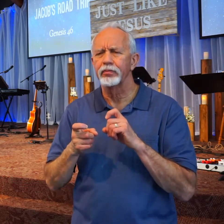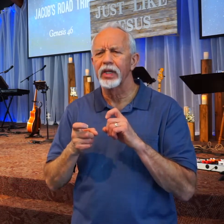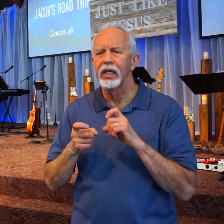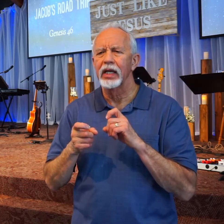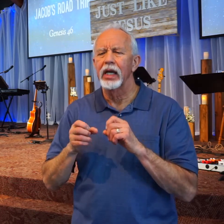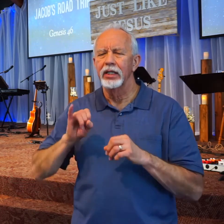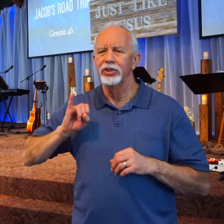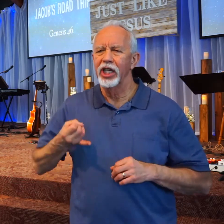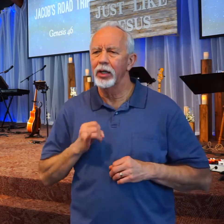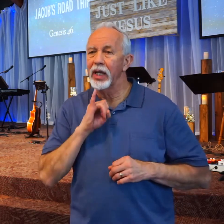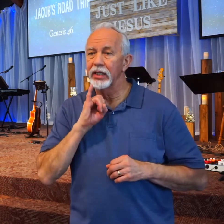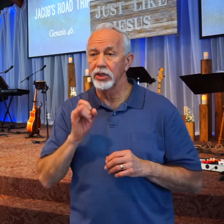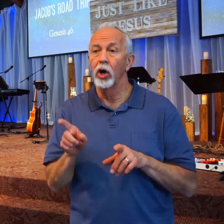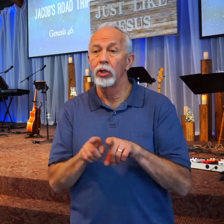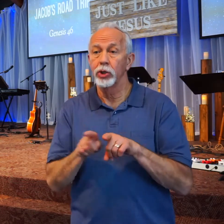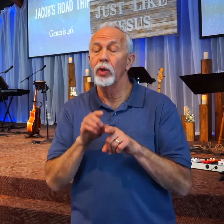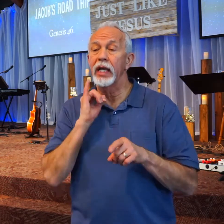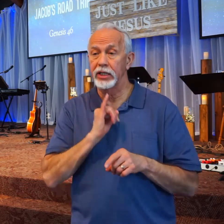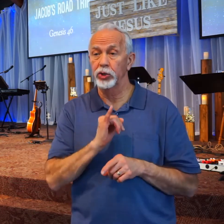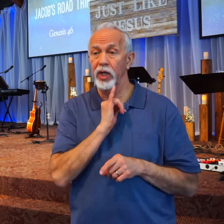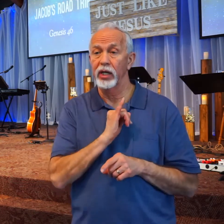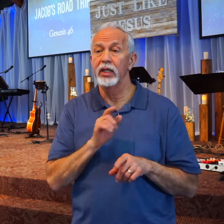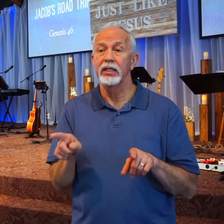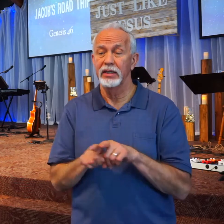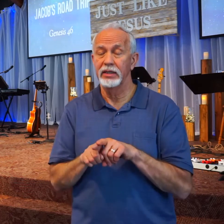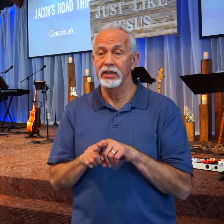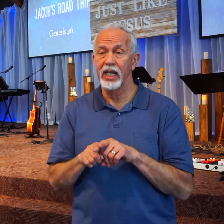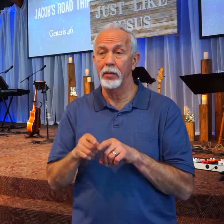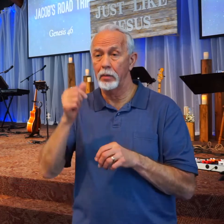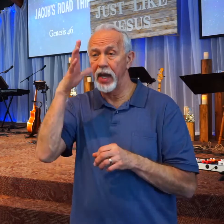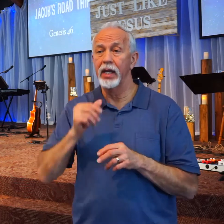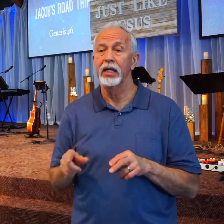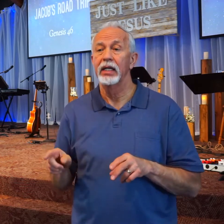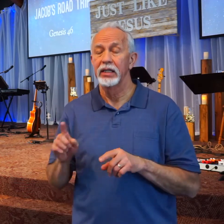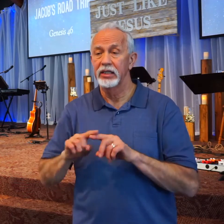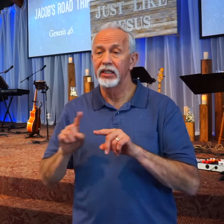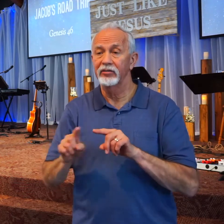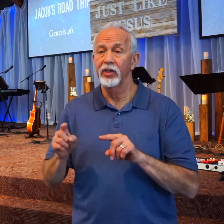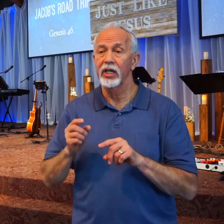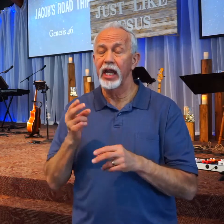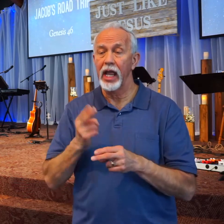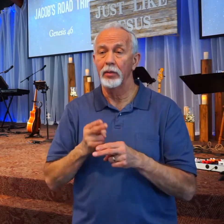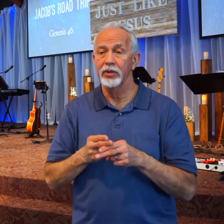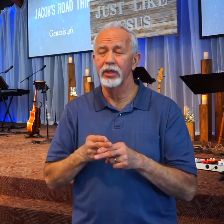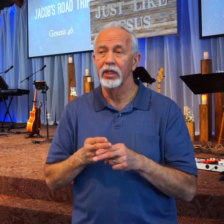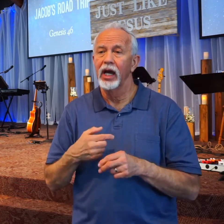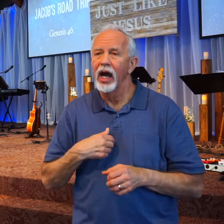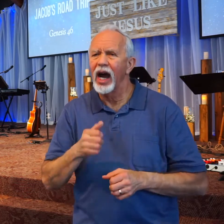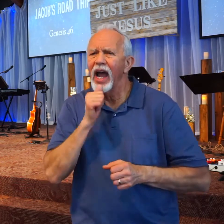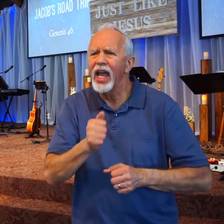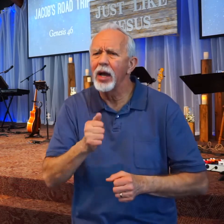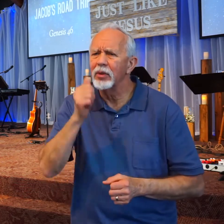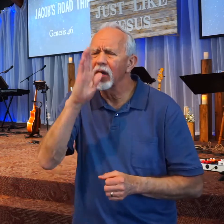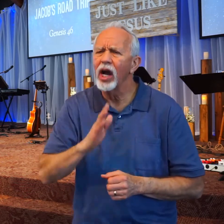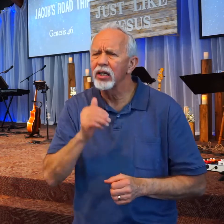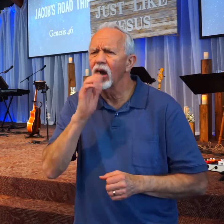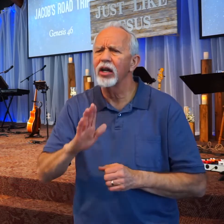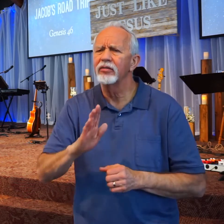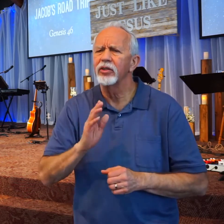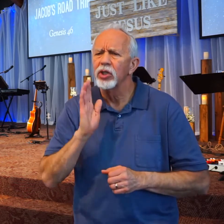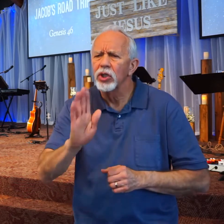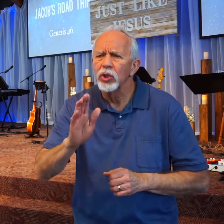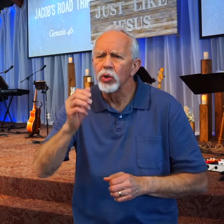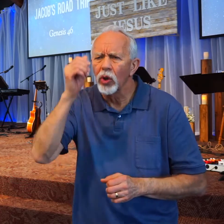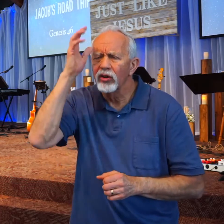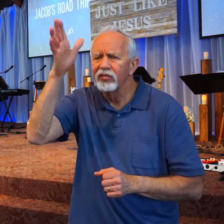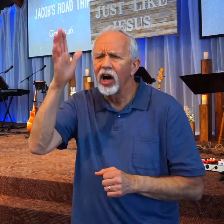God met with him along the way in Beersheba and said to him, I am God, the God of your father. Do not be afraid to go down to Egypt, for I